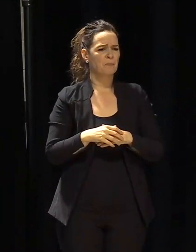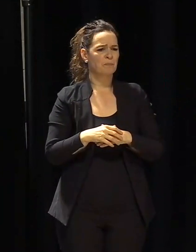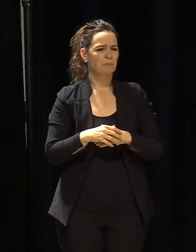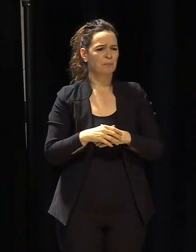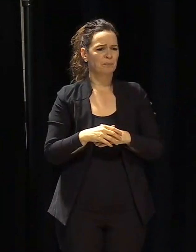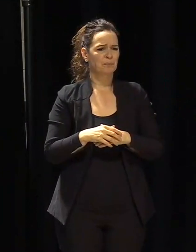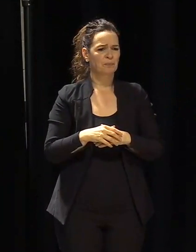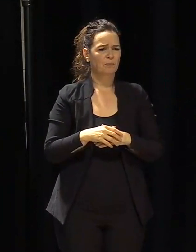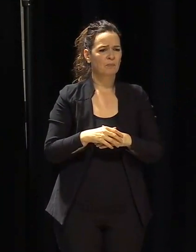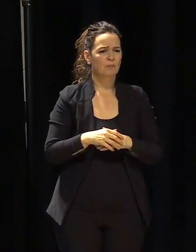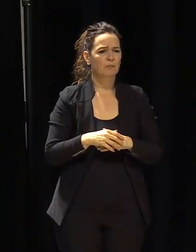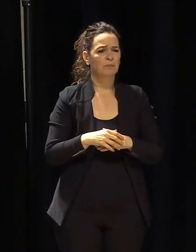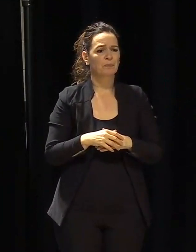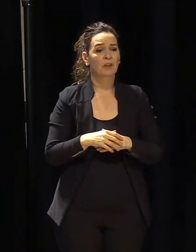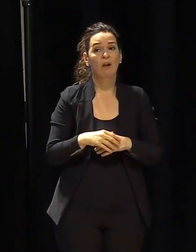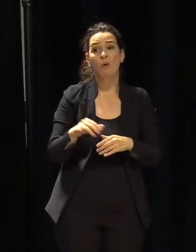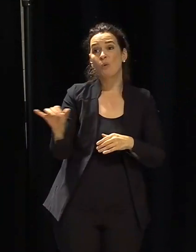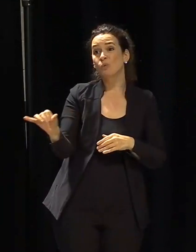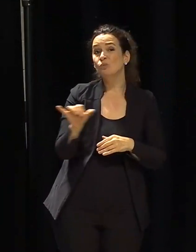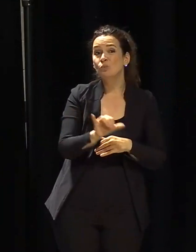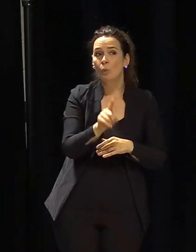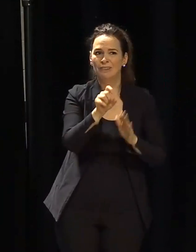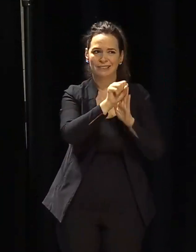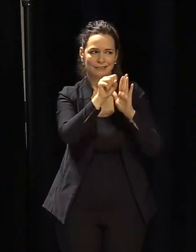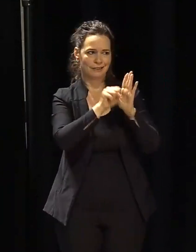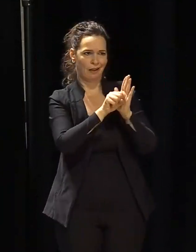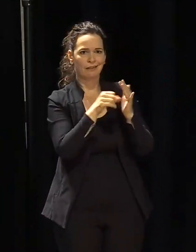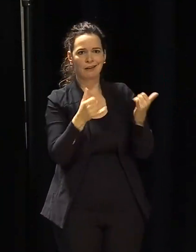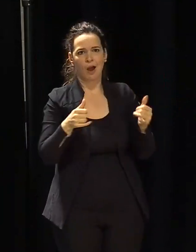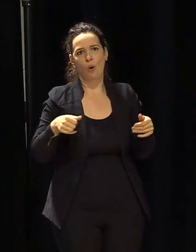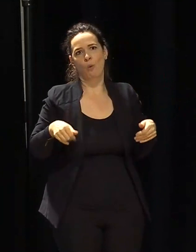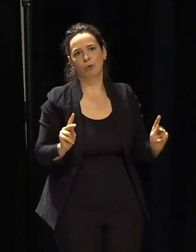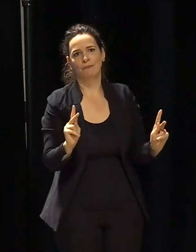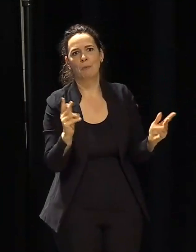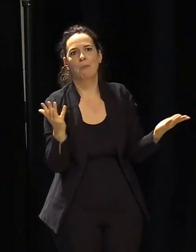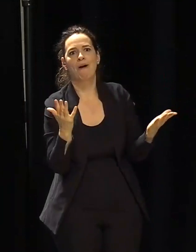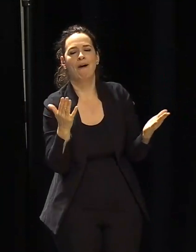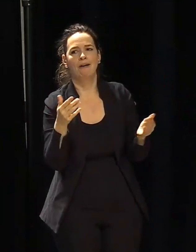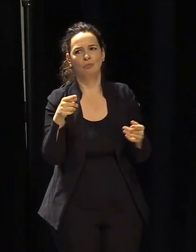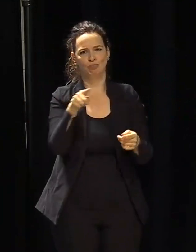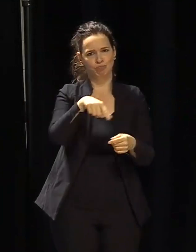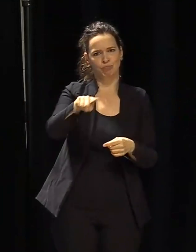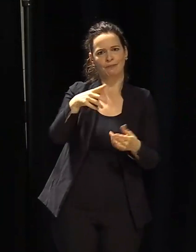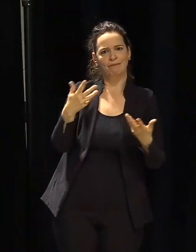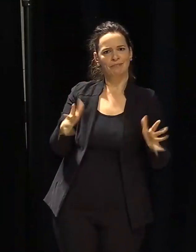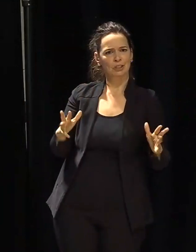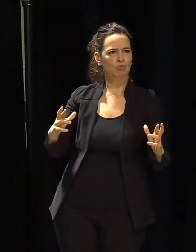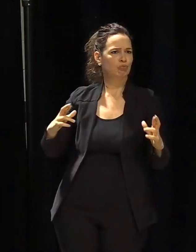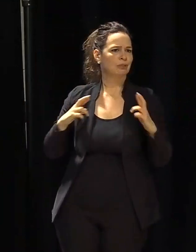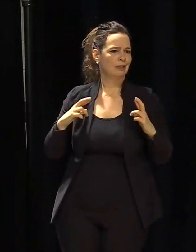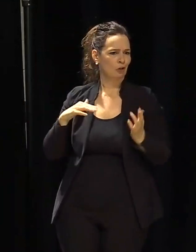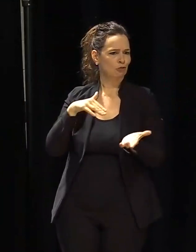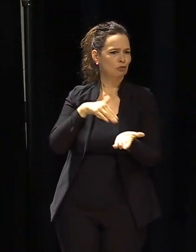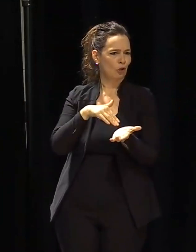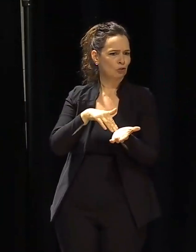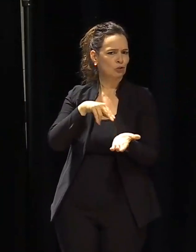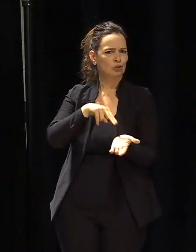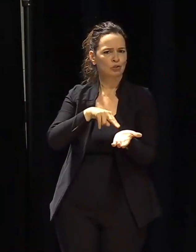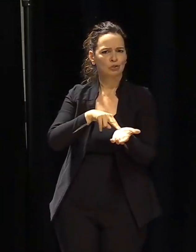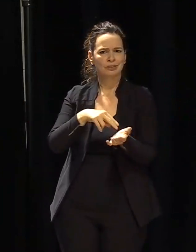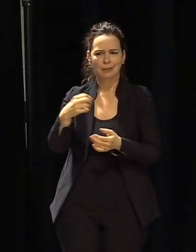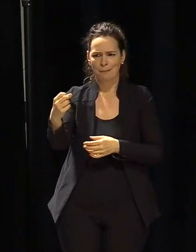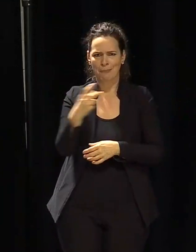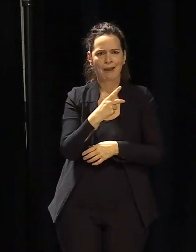to reactivate their licenses without paying for fees. This will be good as far as developing a